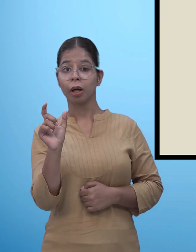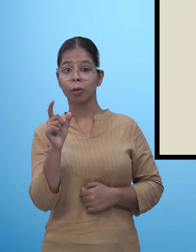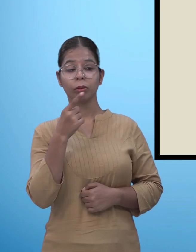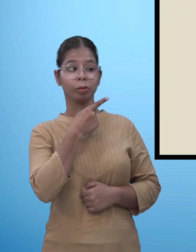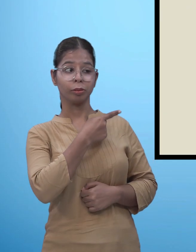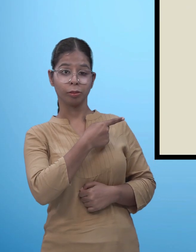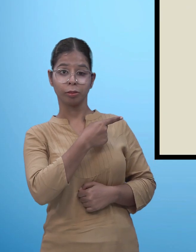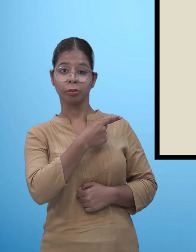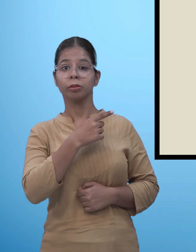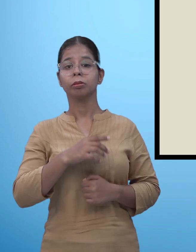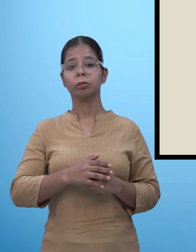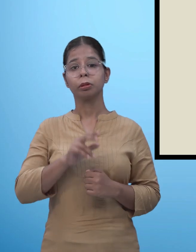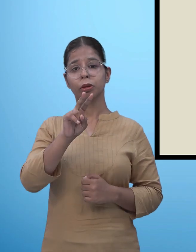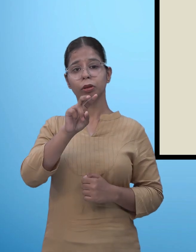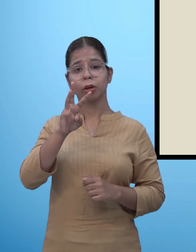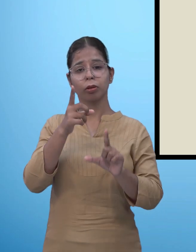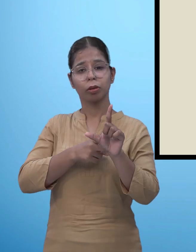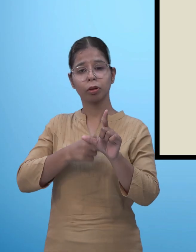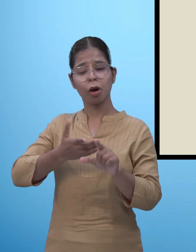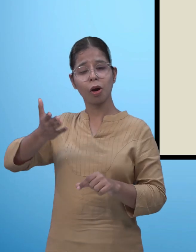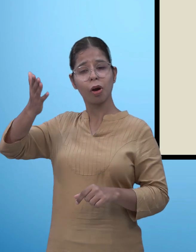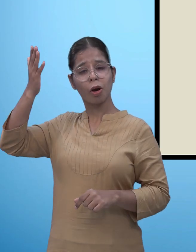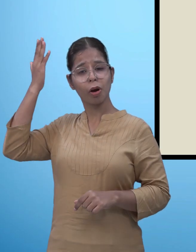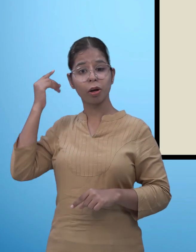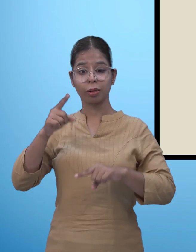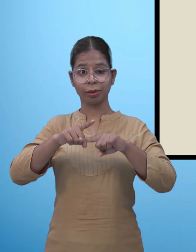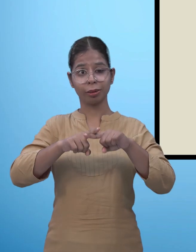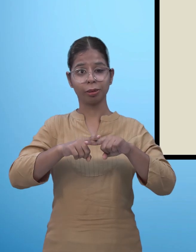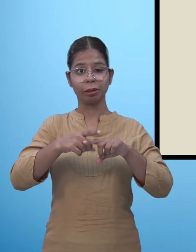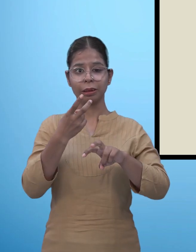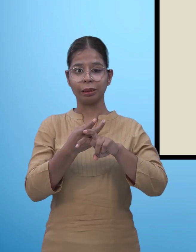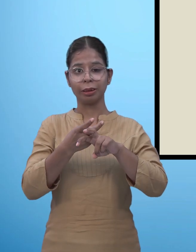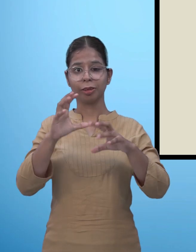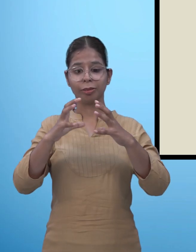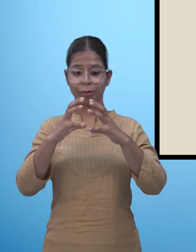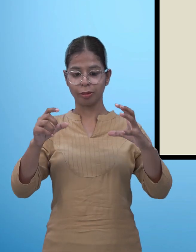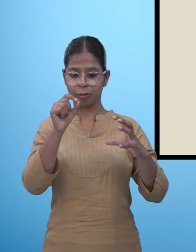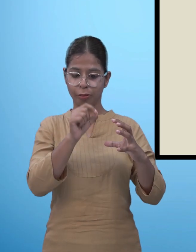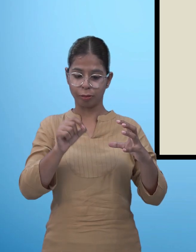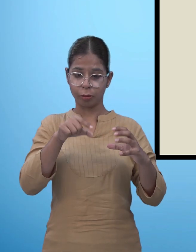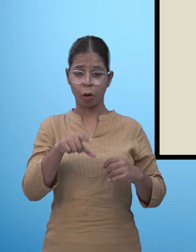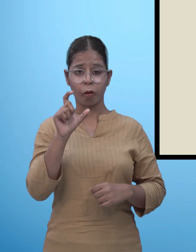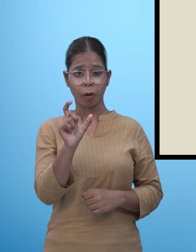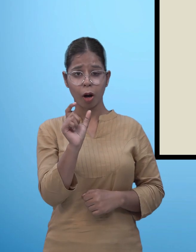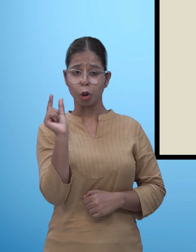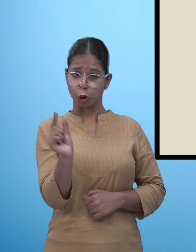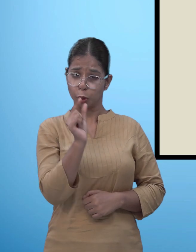The term Hindustan first appeared in a Greek inscription more than 2000 years